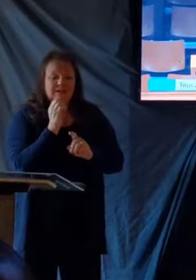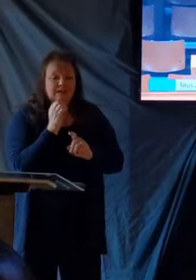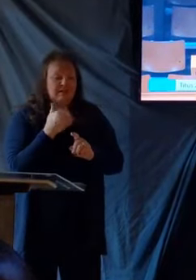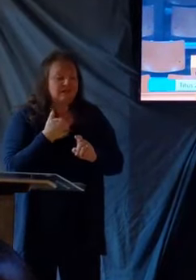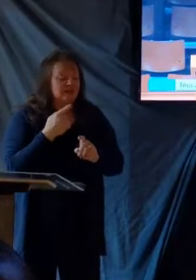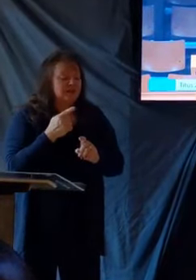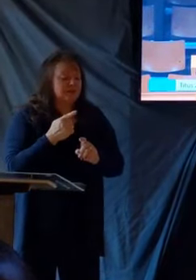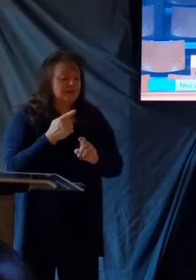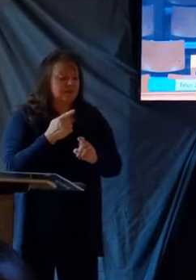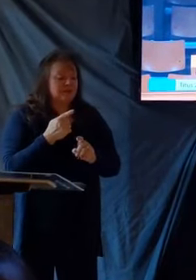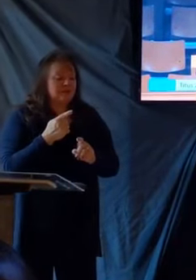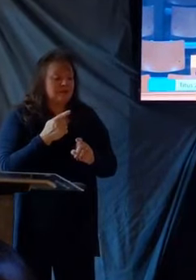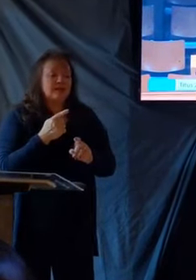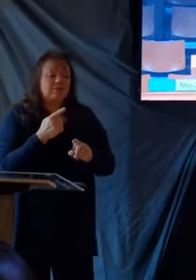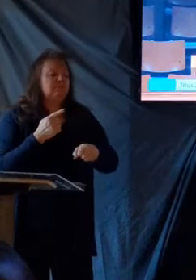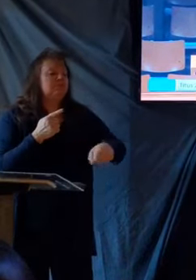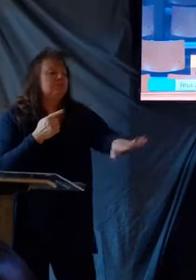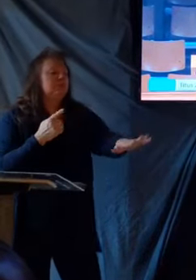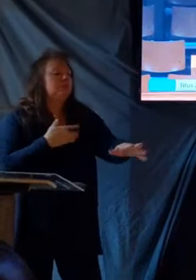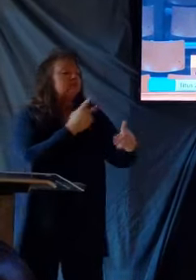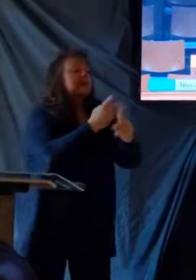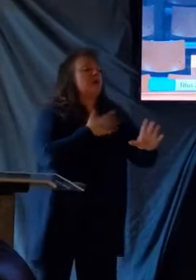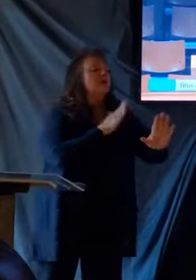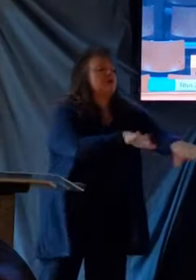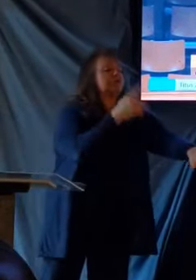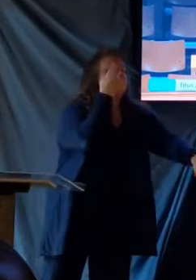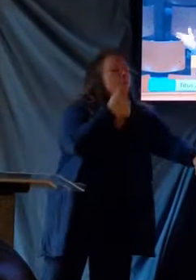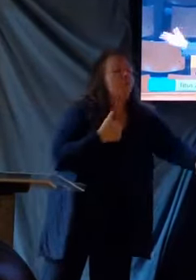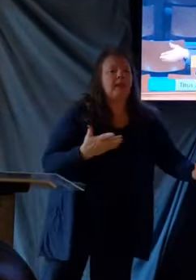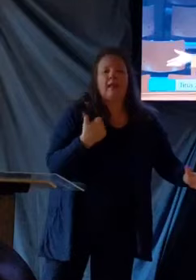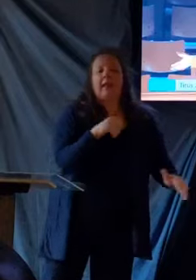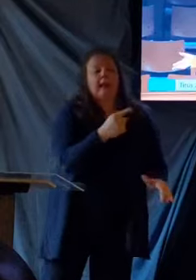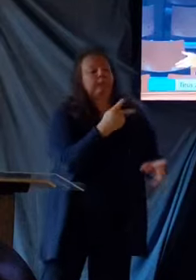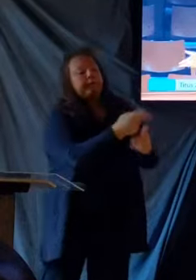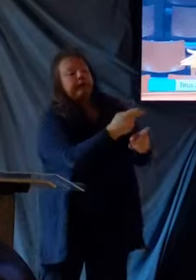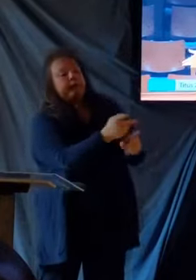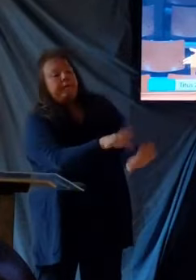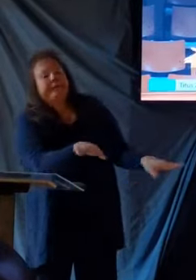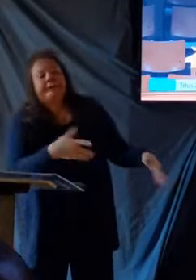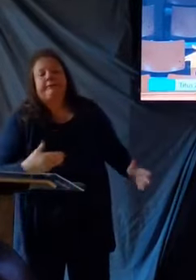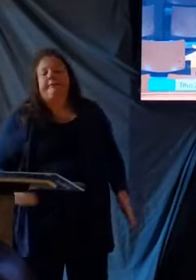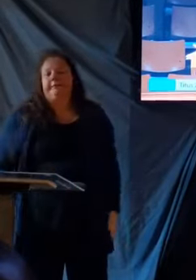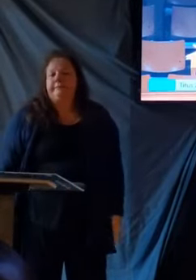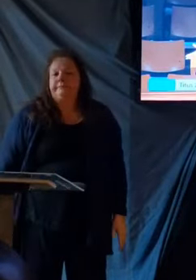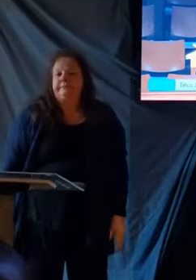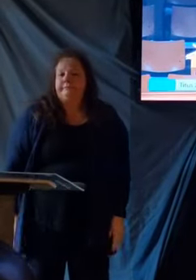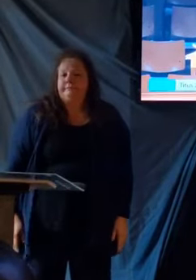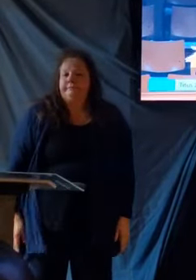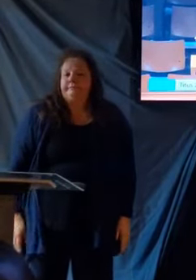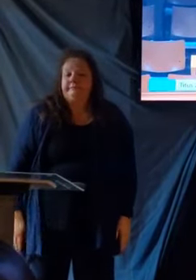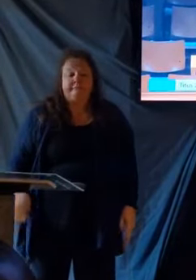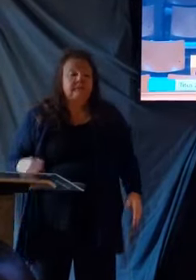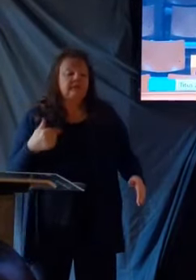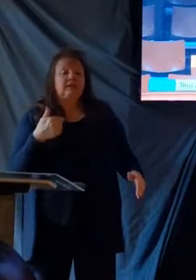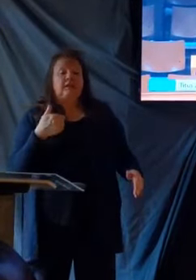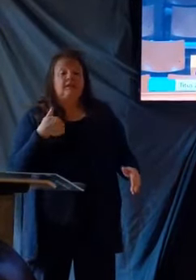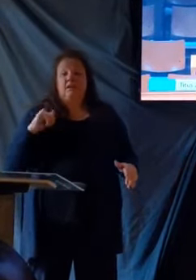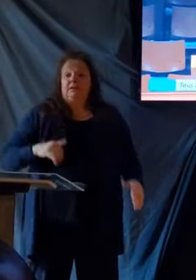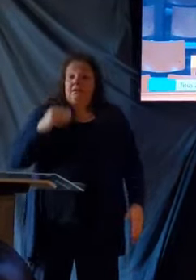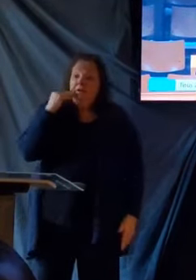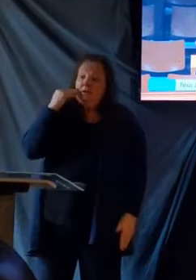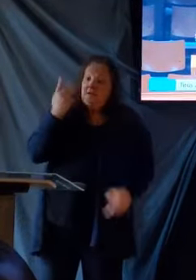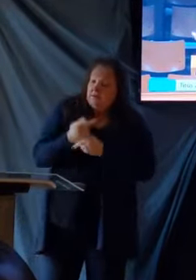else can take care of the women, the children. I mean, you know, anybody can take care of the kids. And besides, if I had to say,